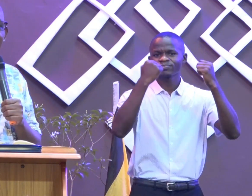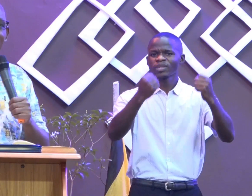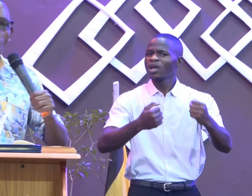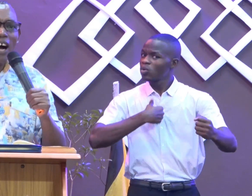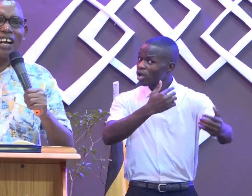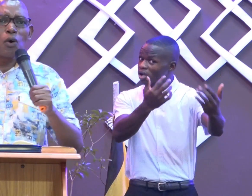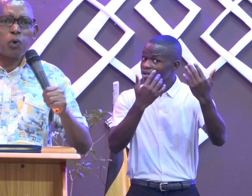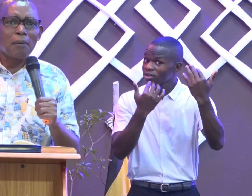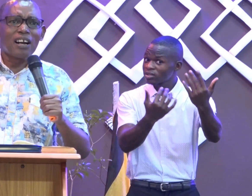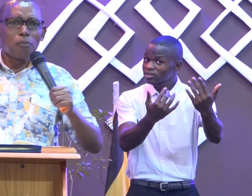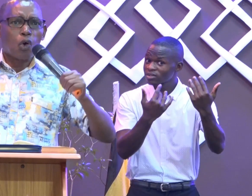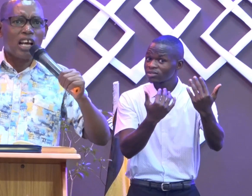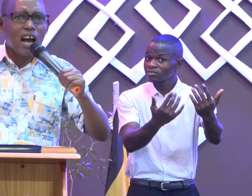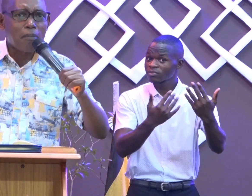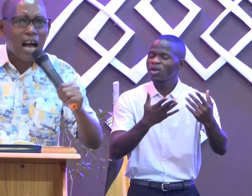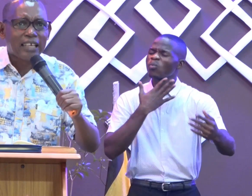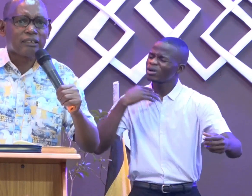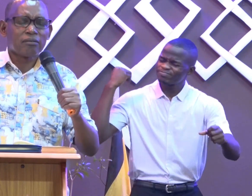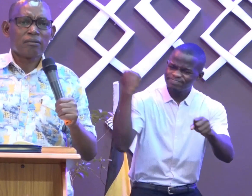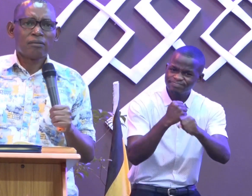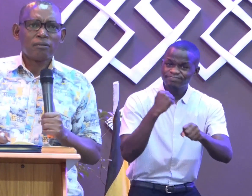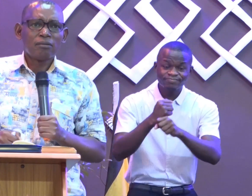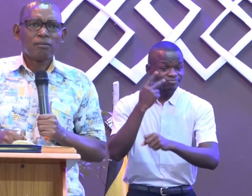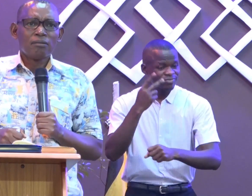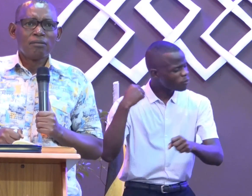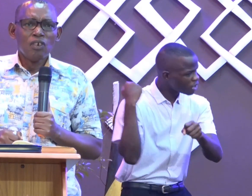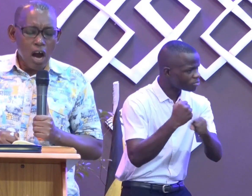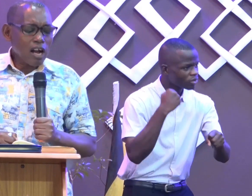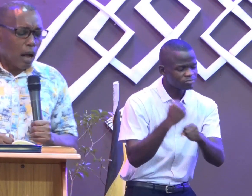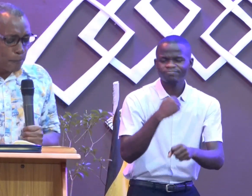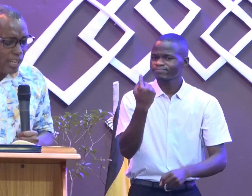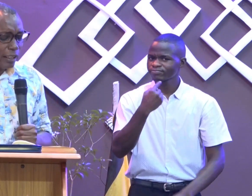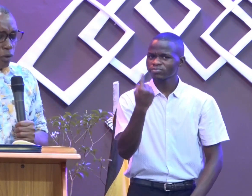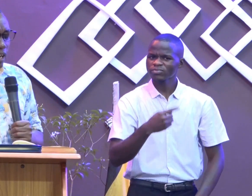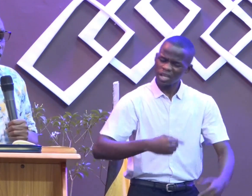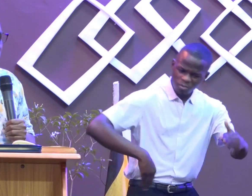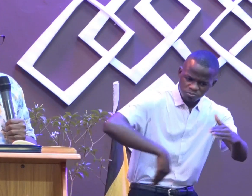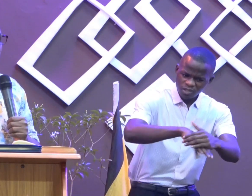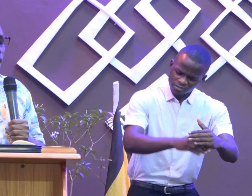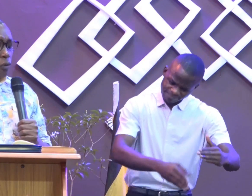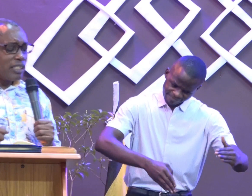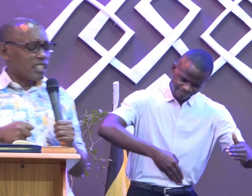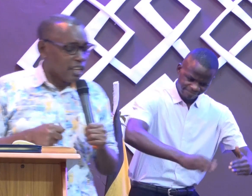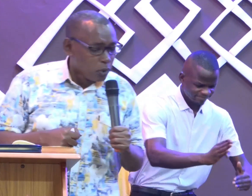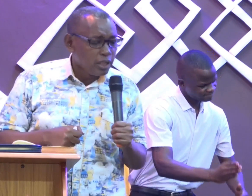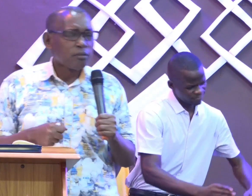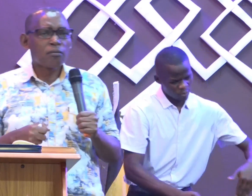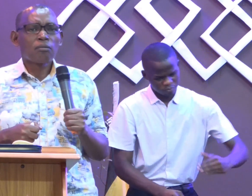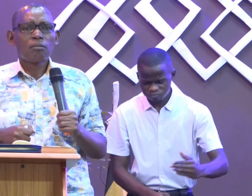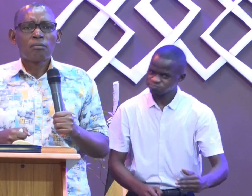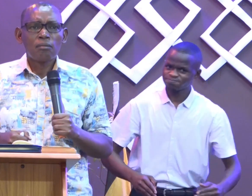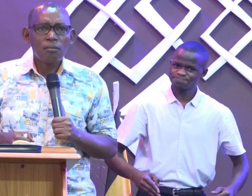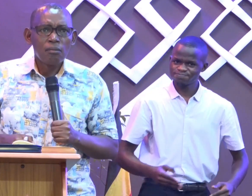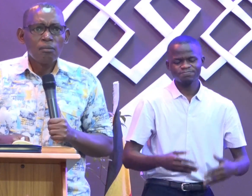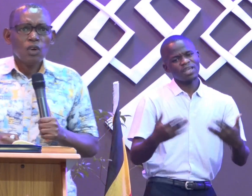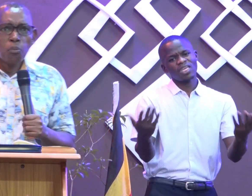power. We are waiting for you. We want to see you work mightily. We are going